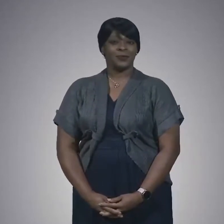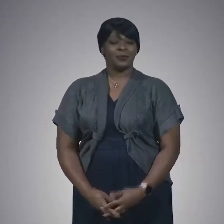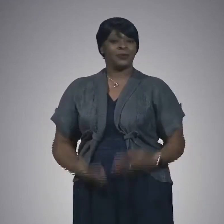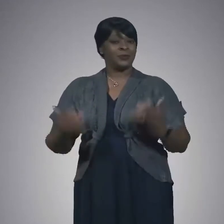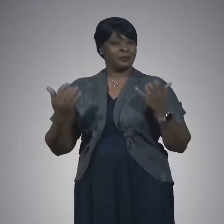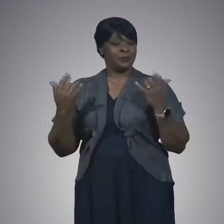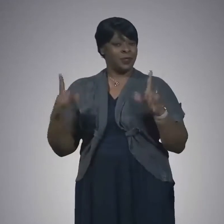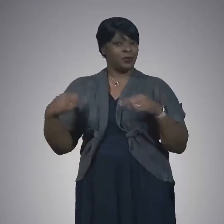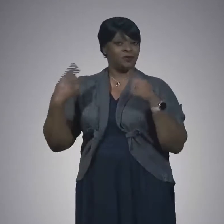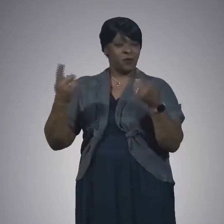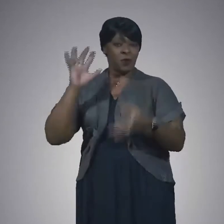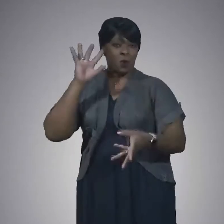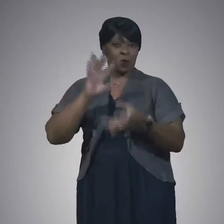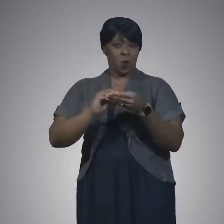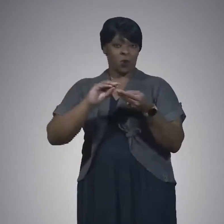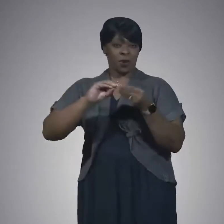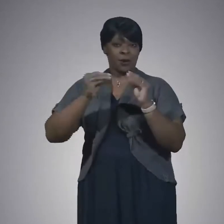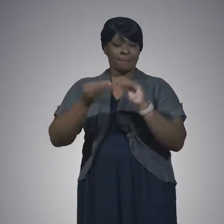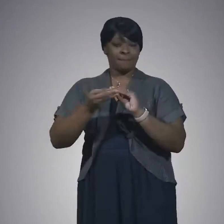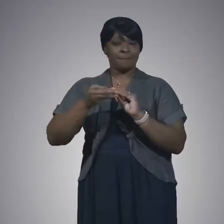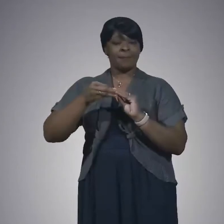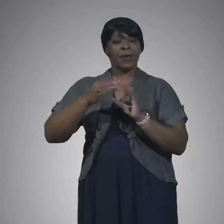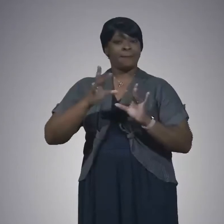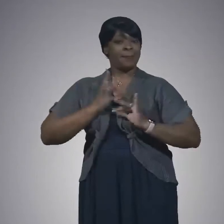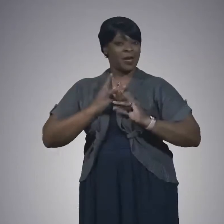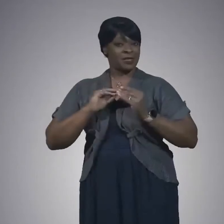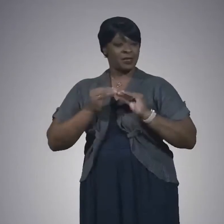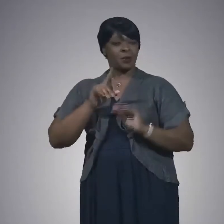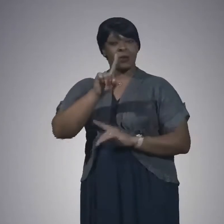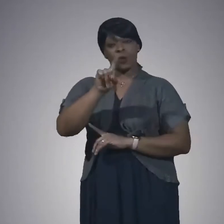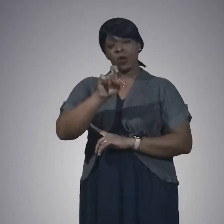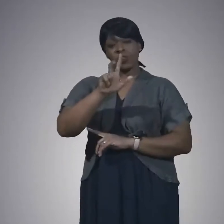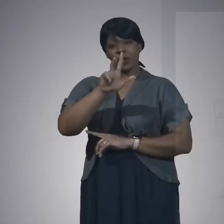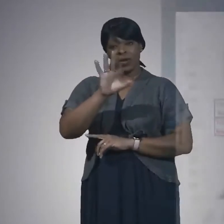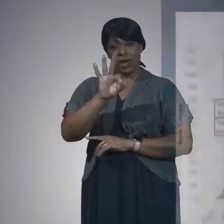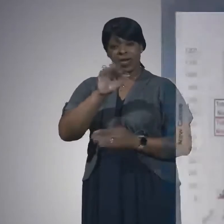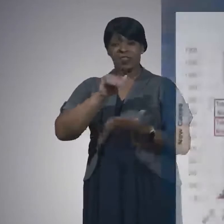Today, total number of cases in Shelby County,